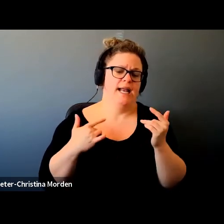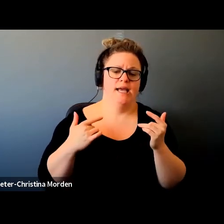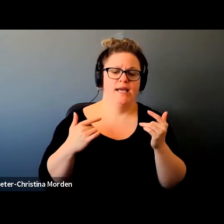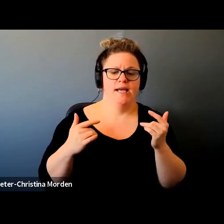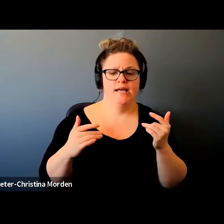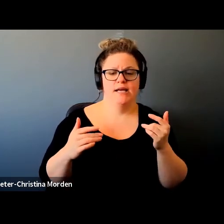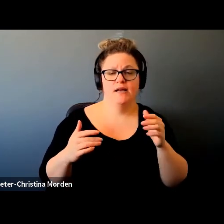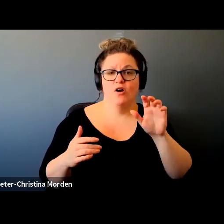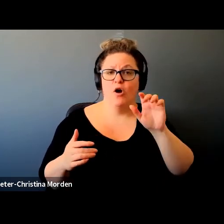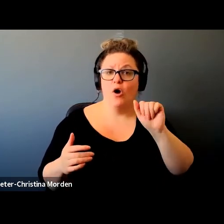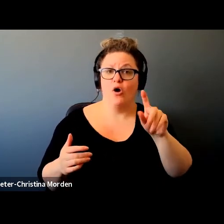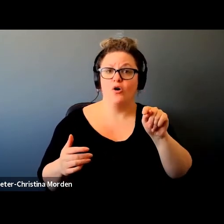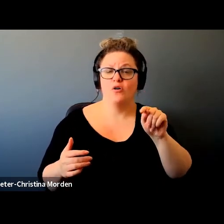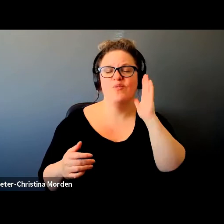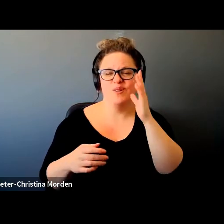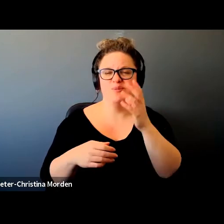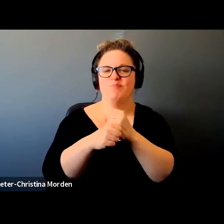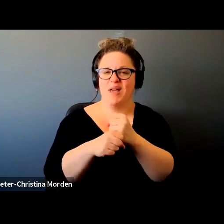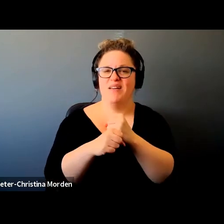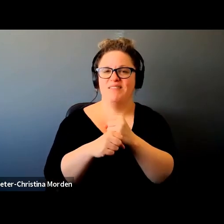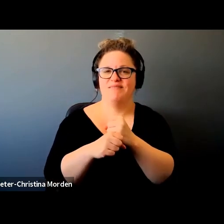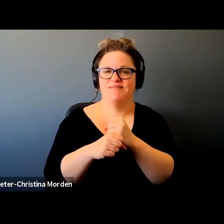product, I think, are going to be in that.